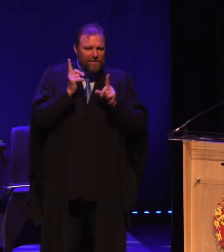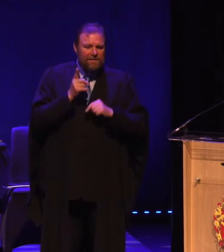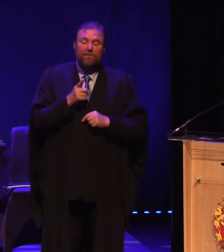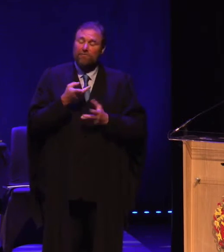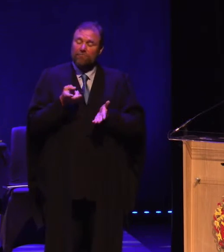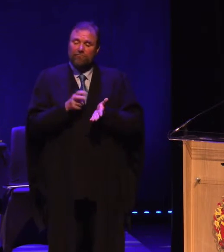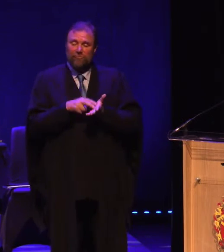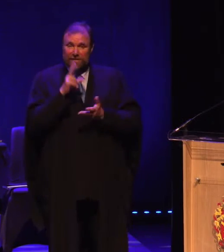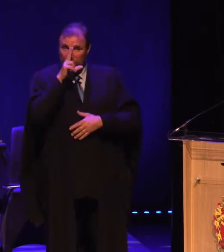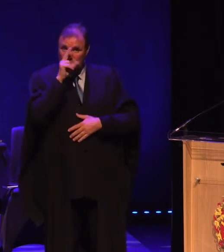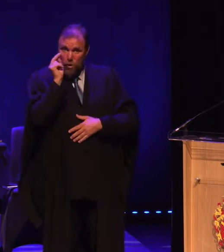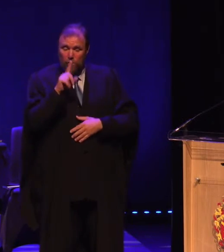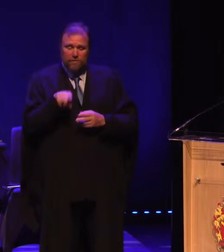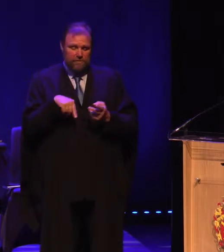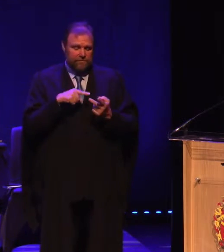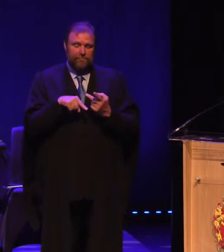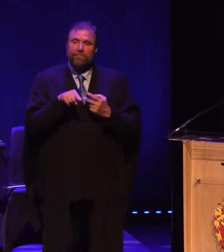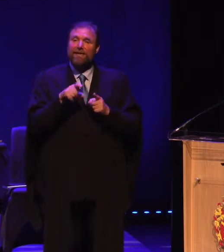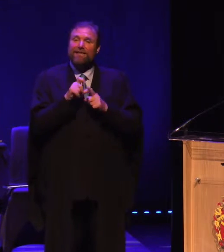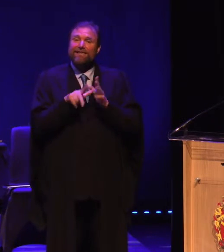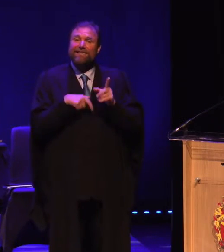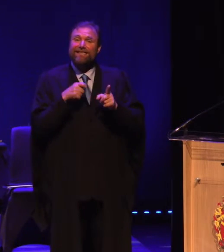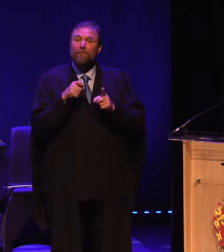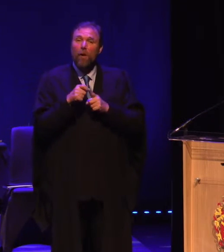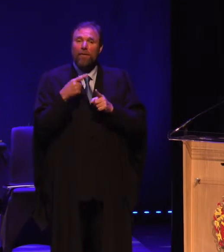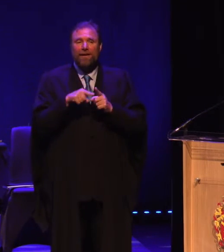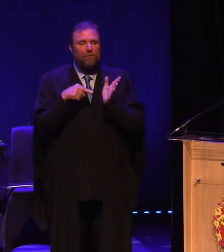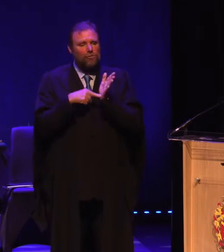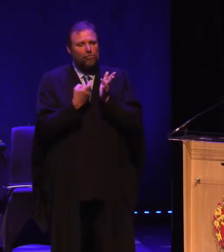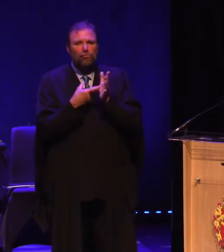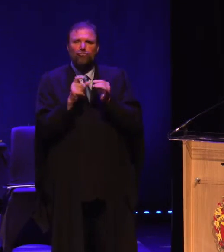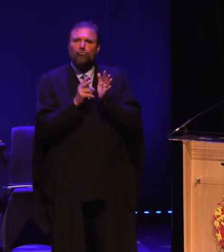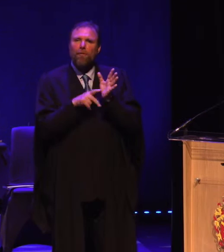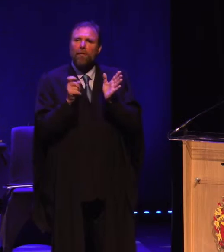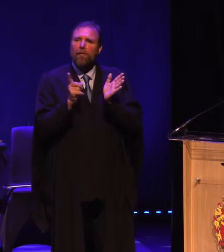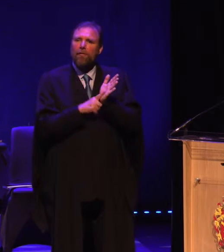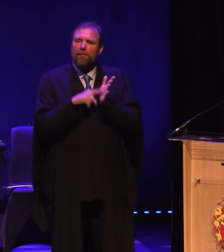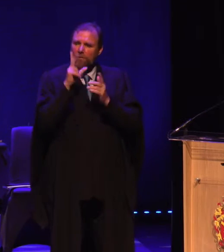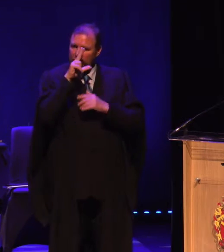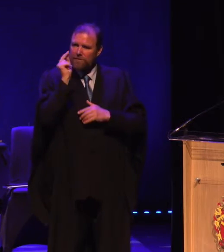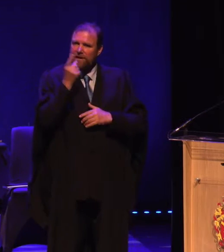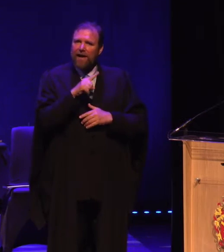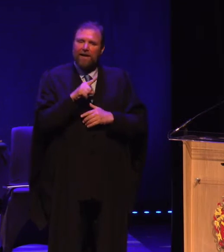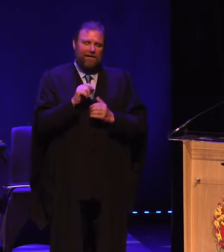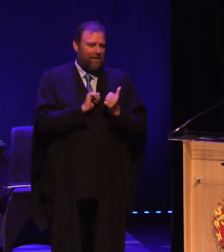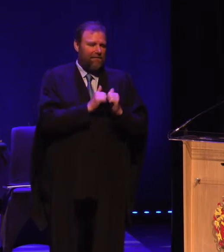registered nurse, has a diploma in tropical nursing, and is a Fellow of the Faculty of Public Health.